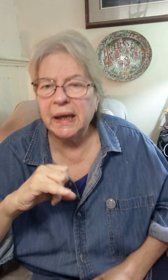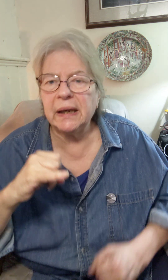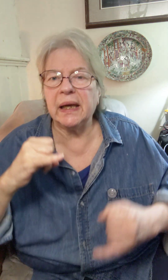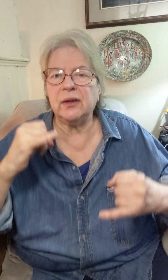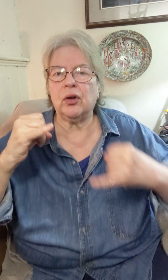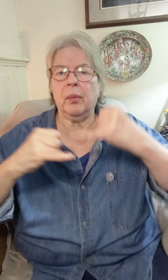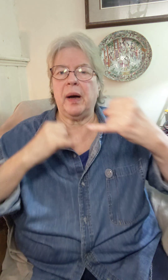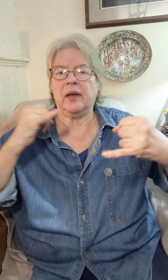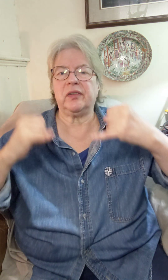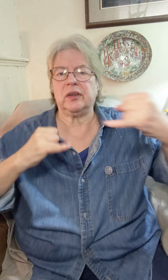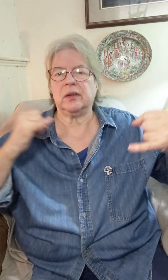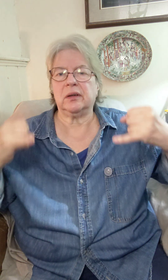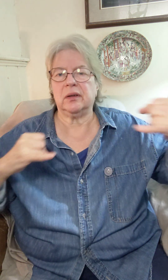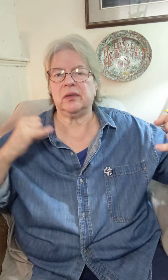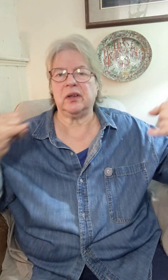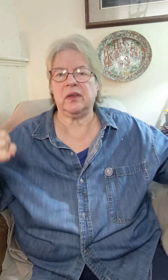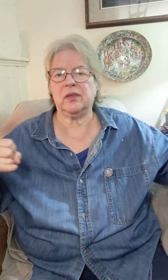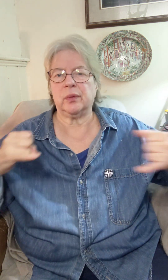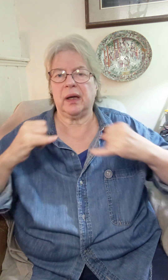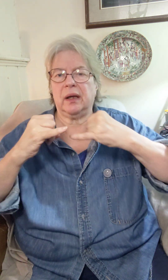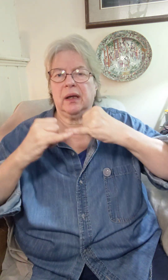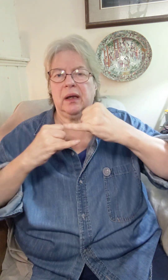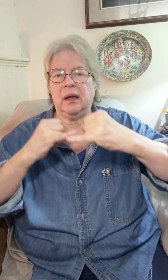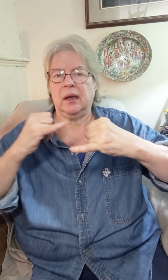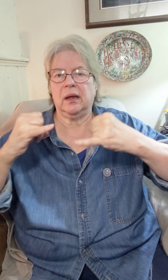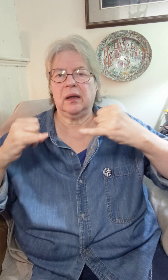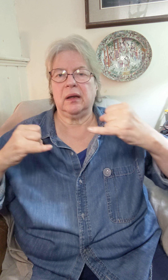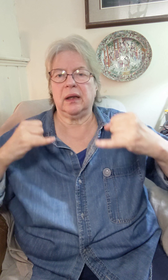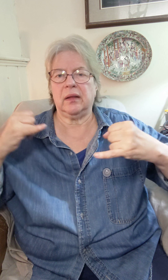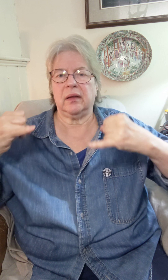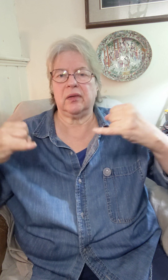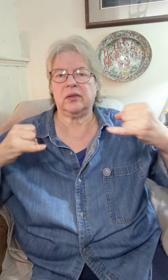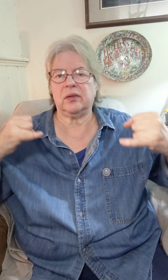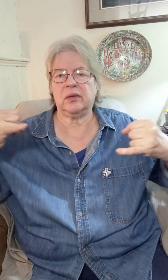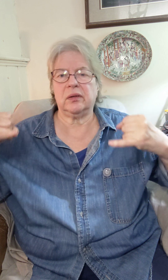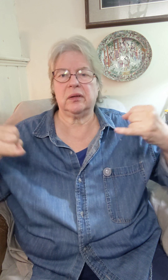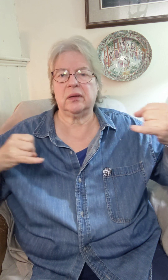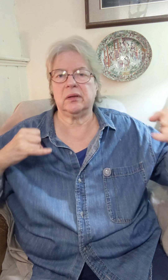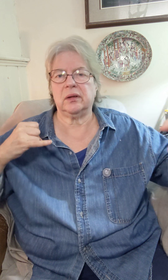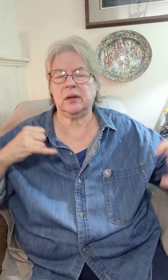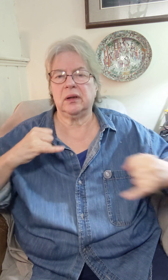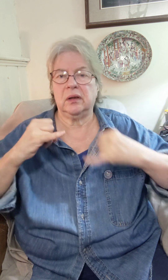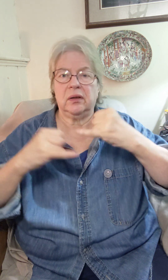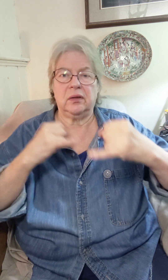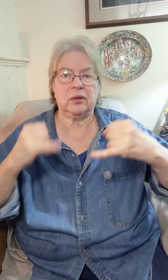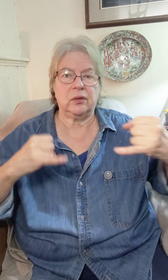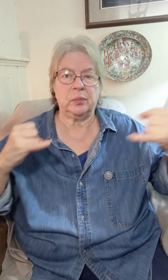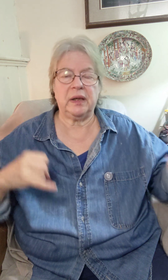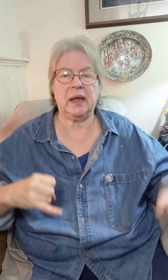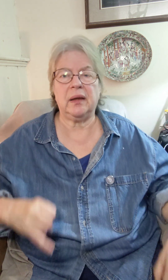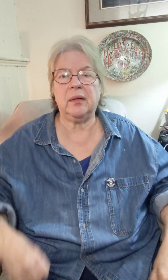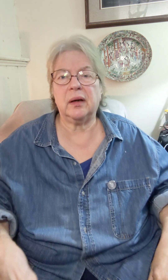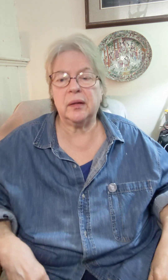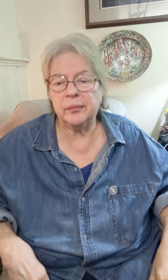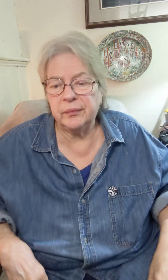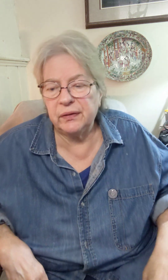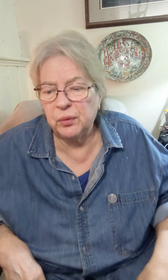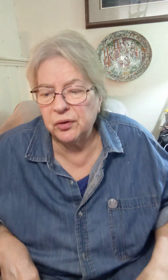Spaghetti and all pasta is done this way, like this. So spaghetti, if it was